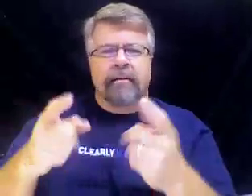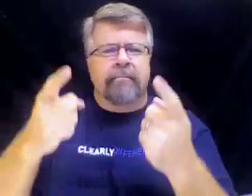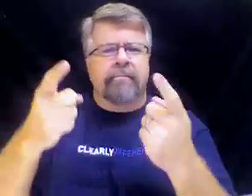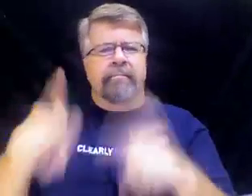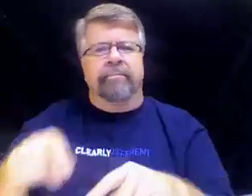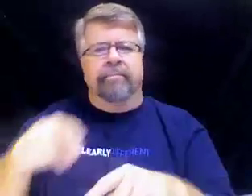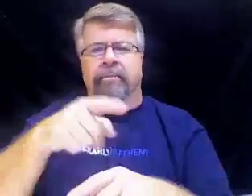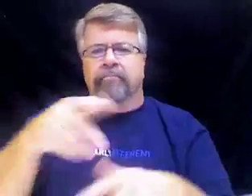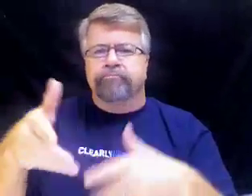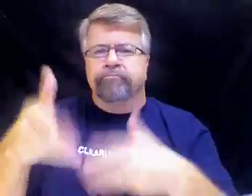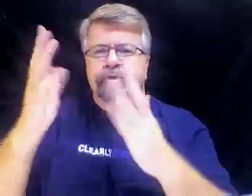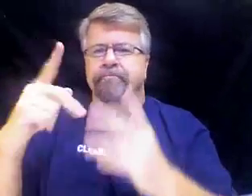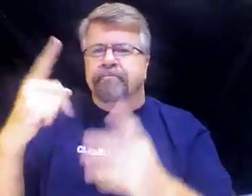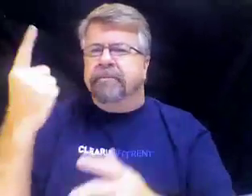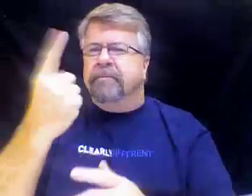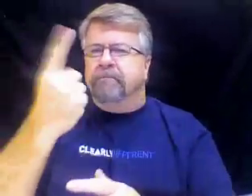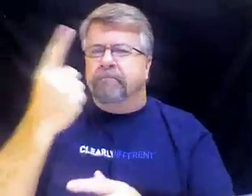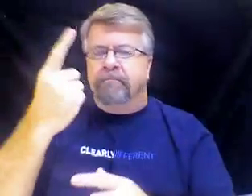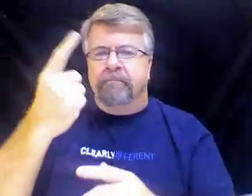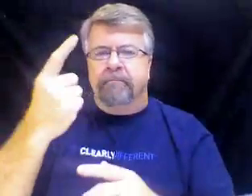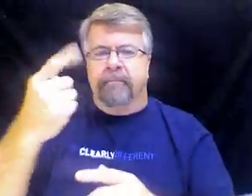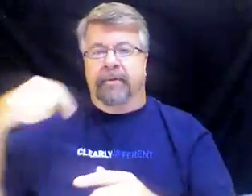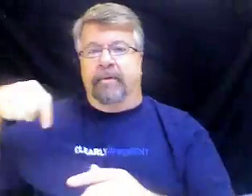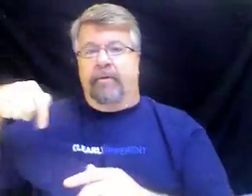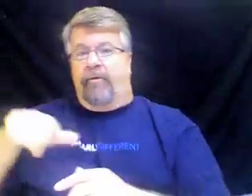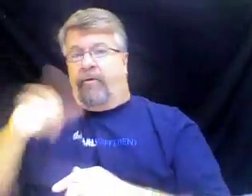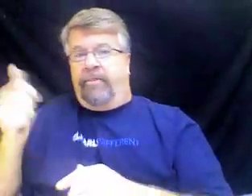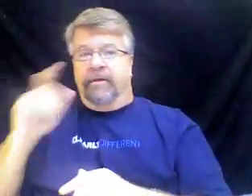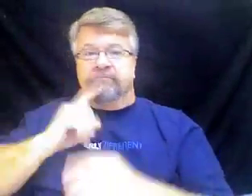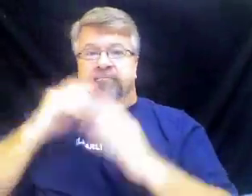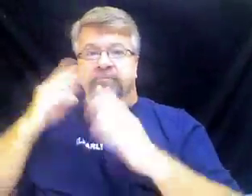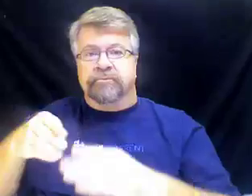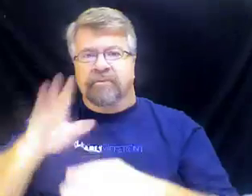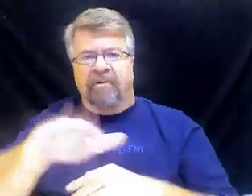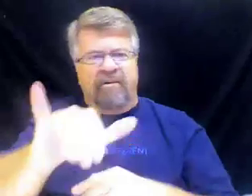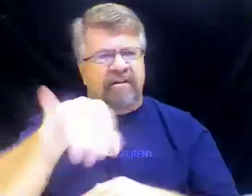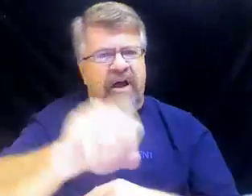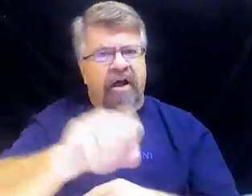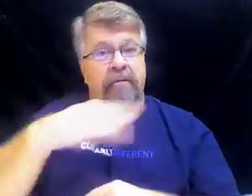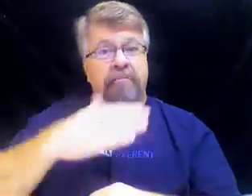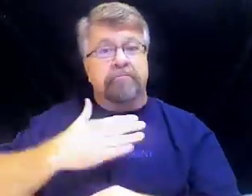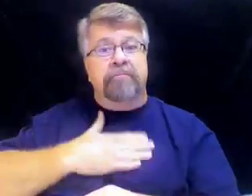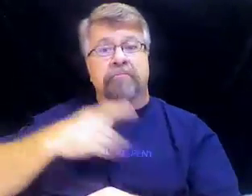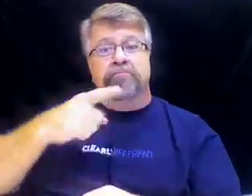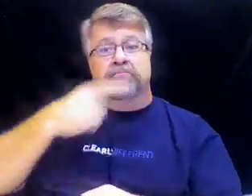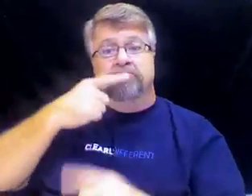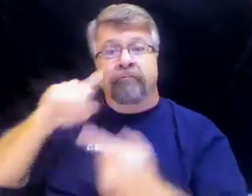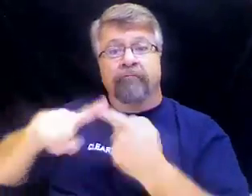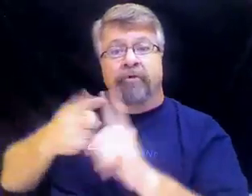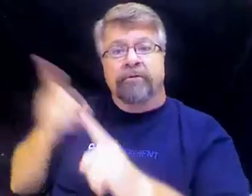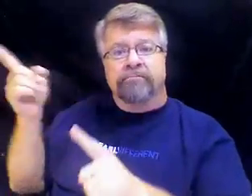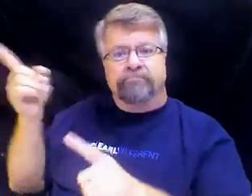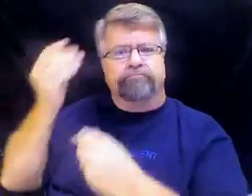I'm you know. I'm just thinking about it. I'm just about